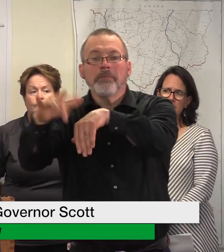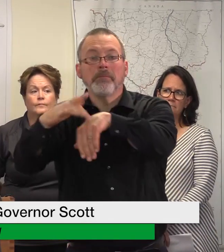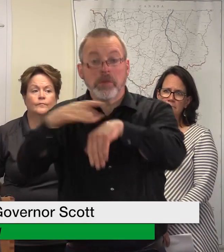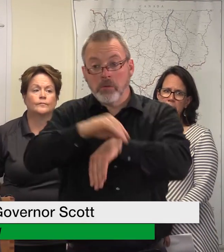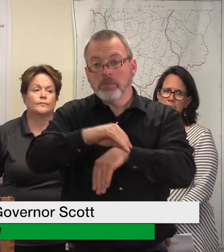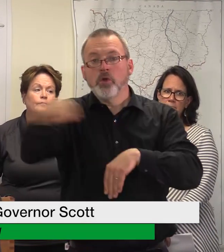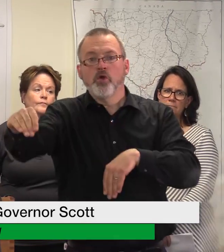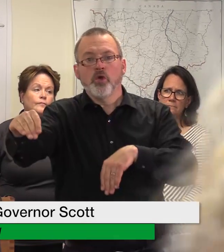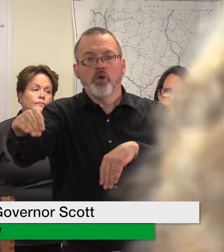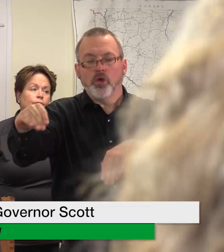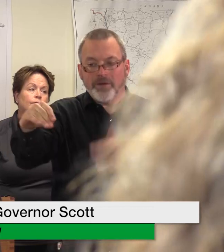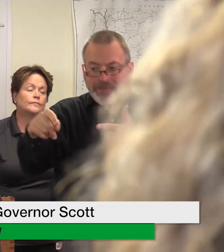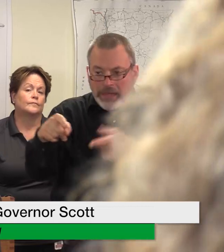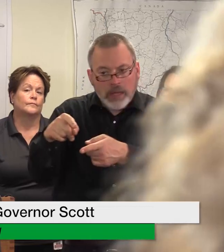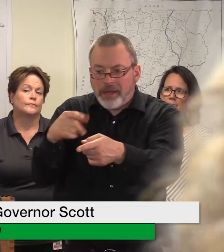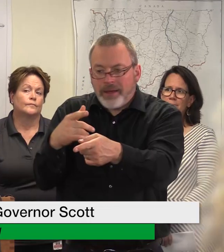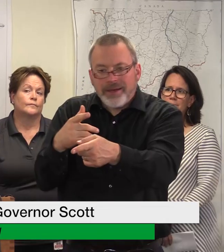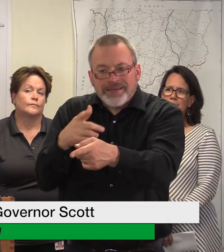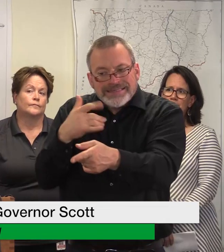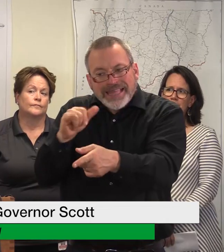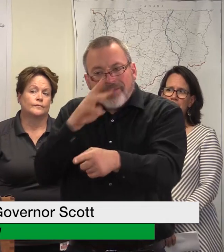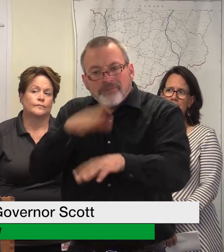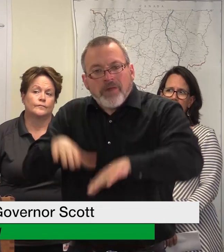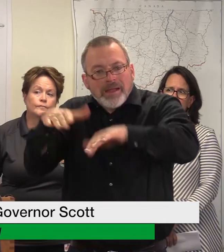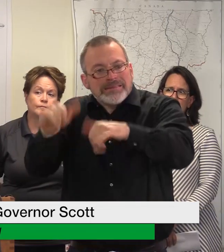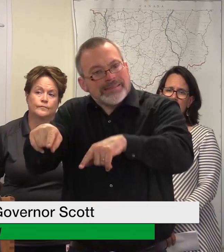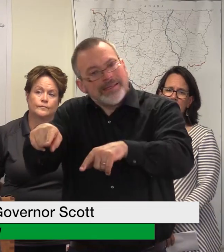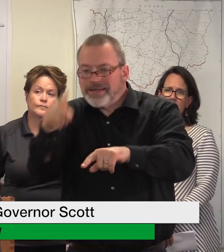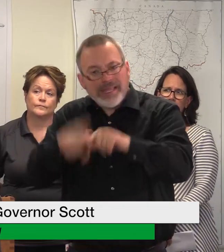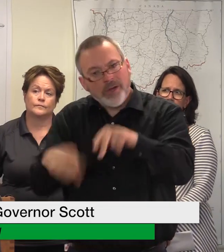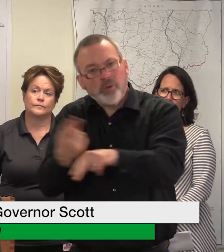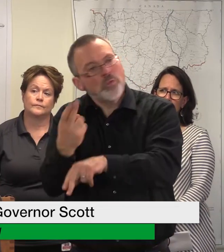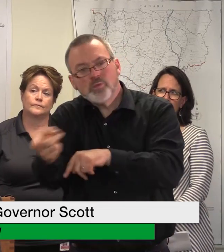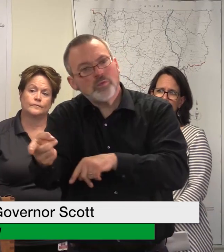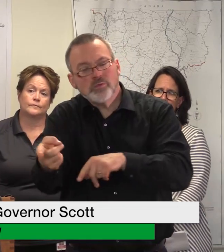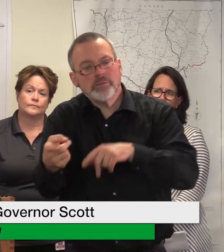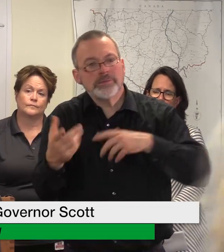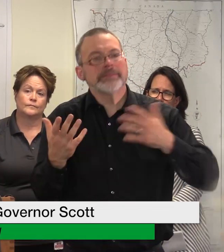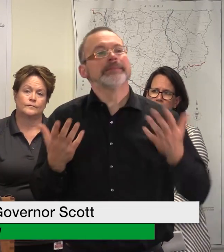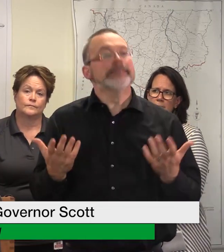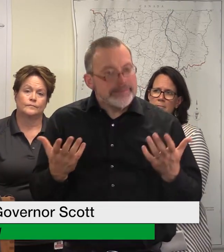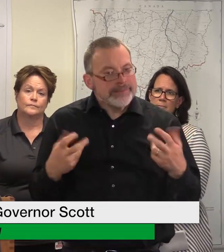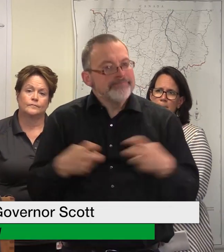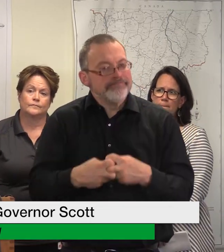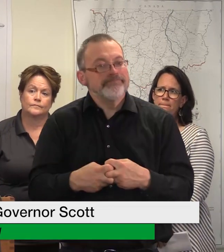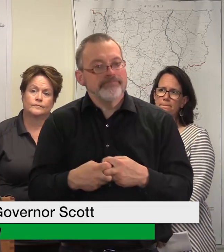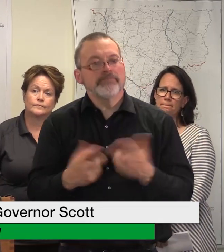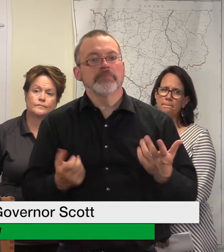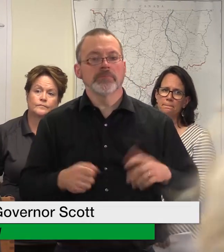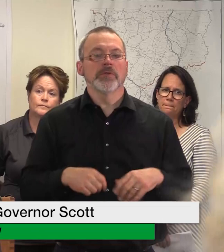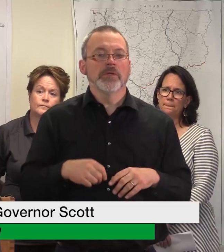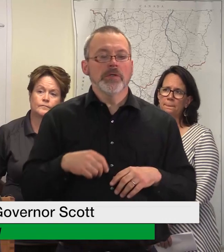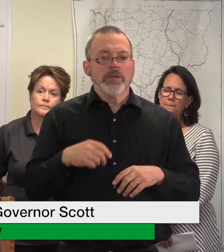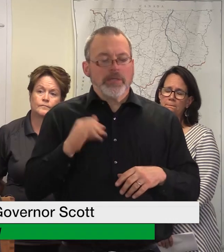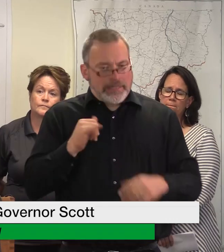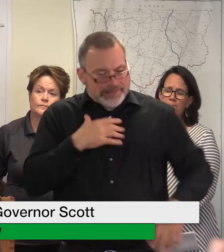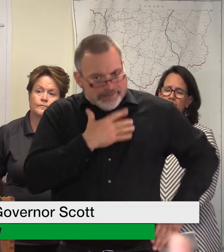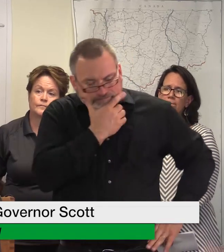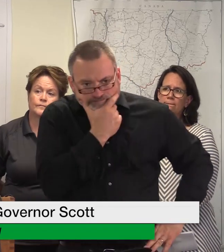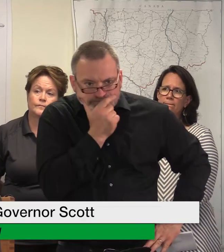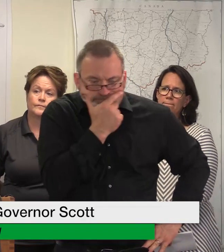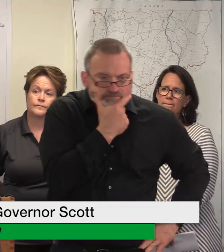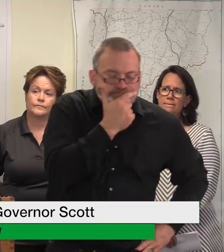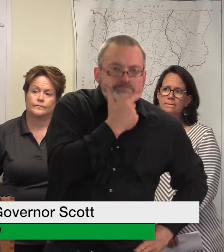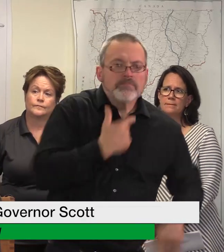be viable for this option that we have. So again, we are considering everything at this point